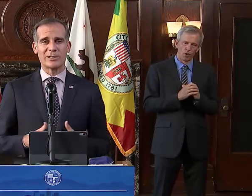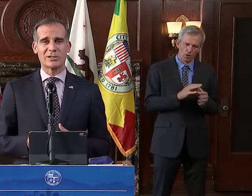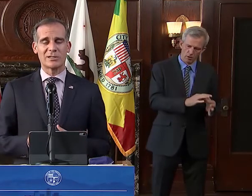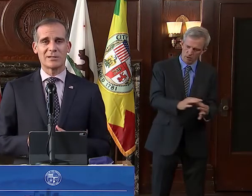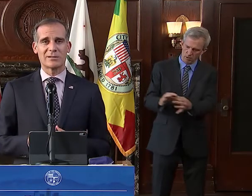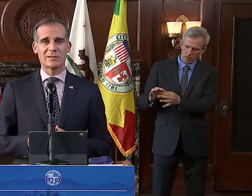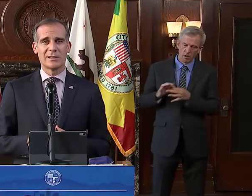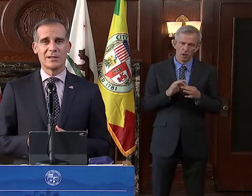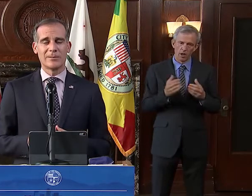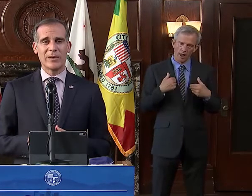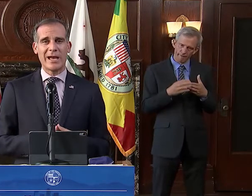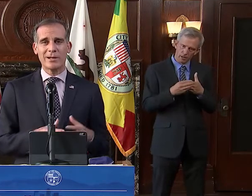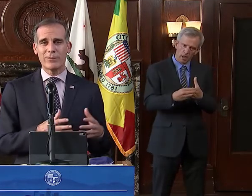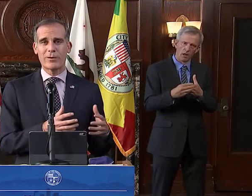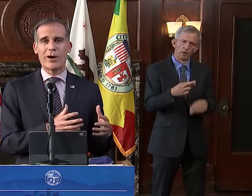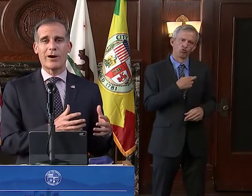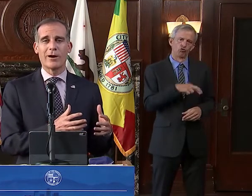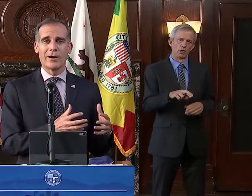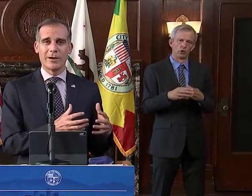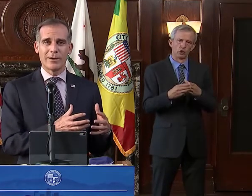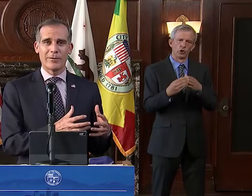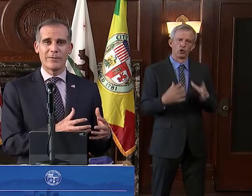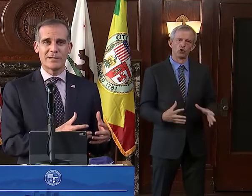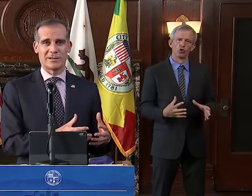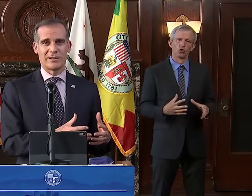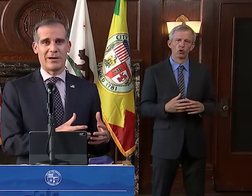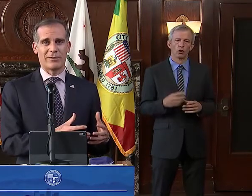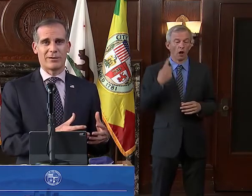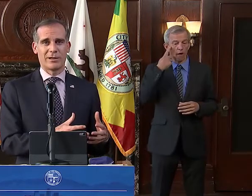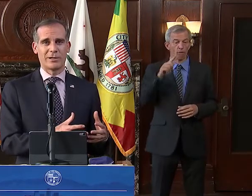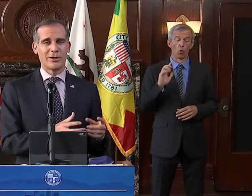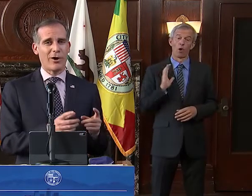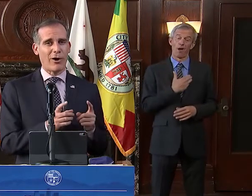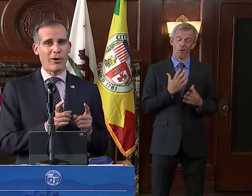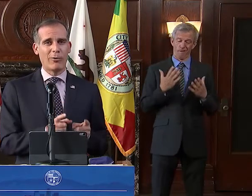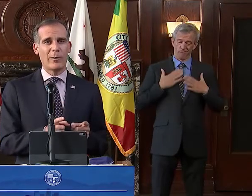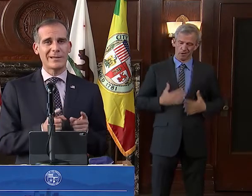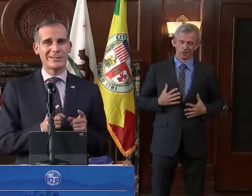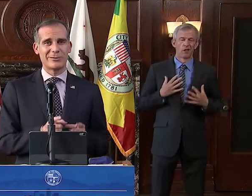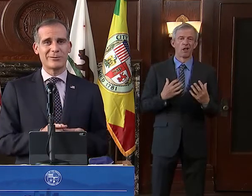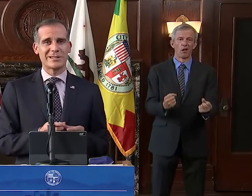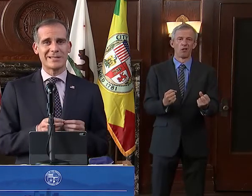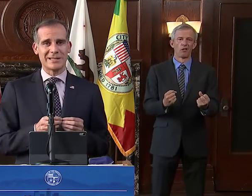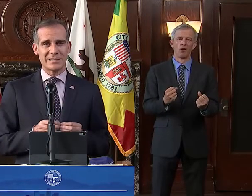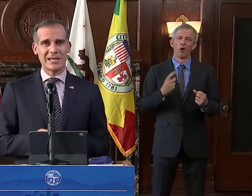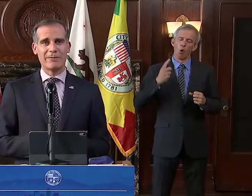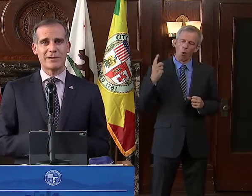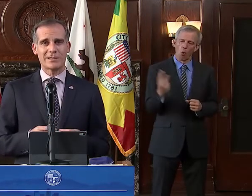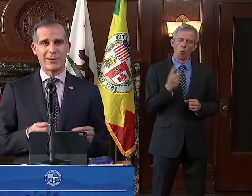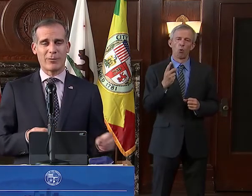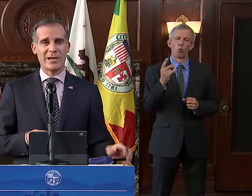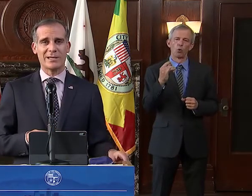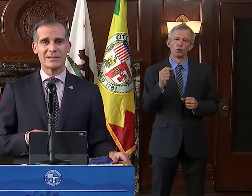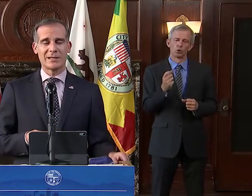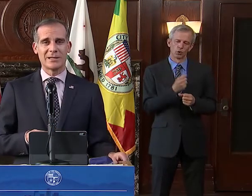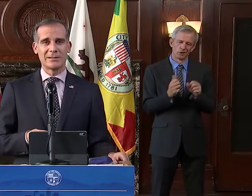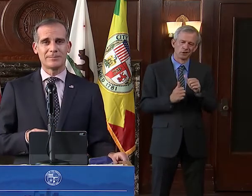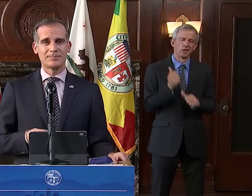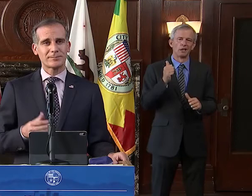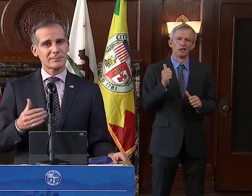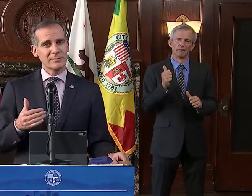of our religious leaders, and for our physical health to always do this in the safest of